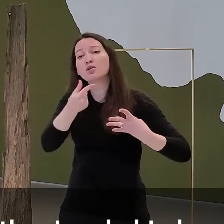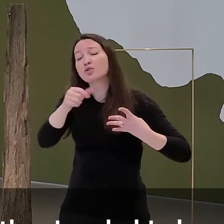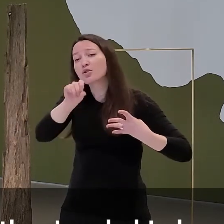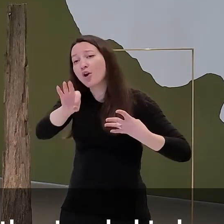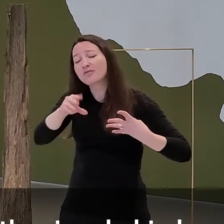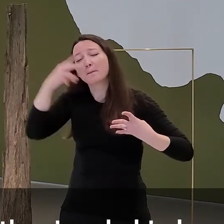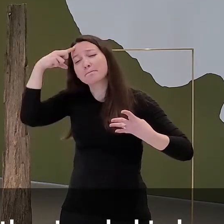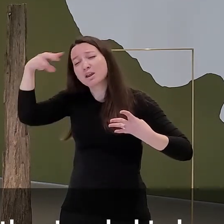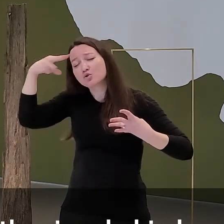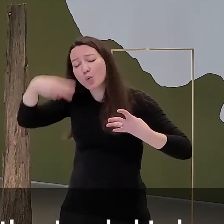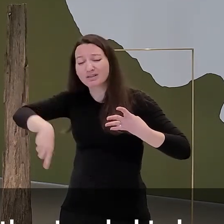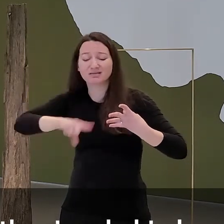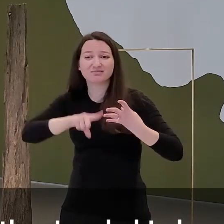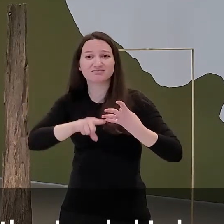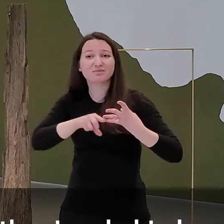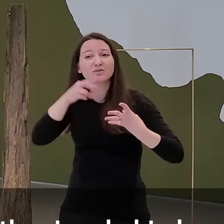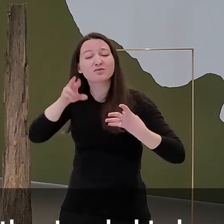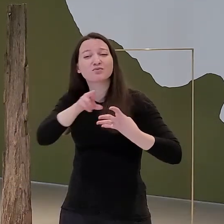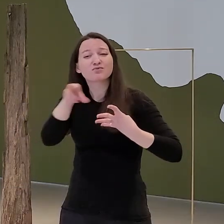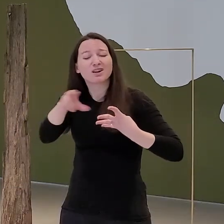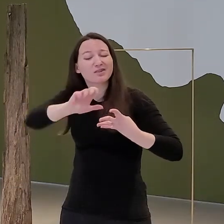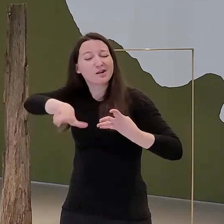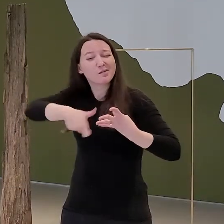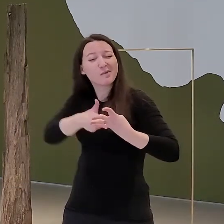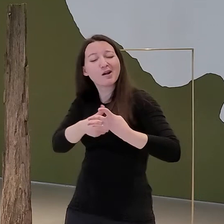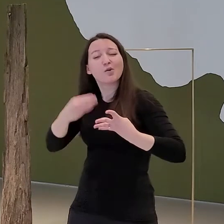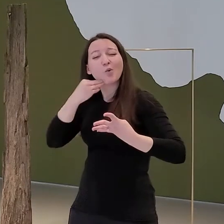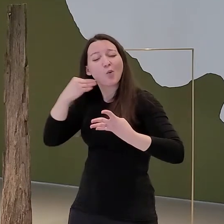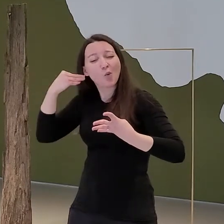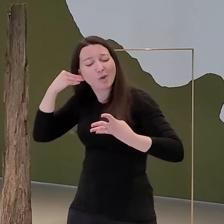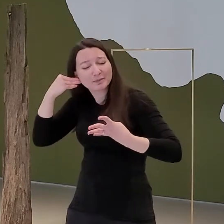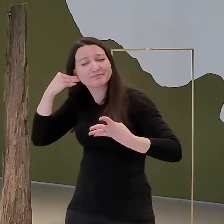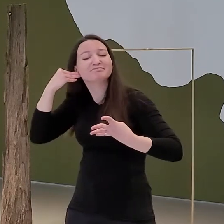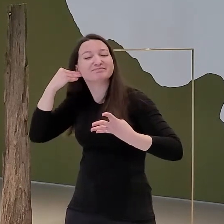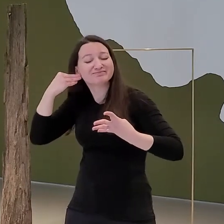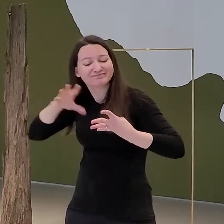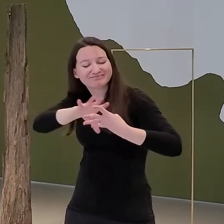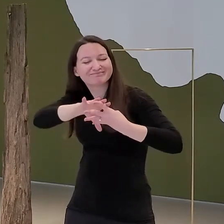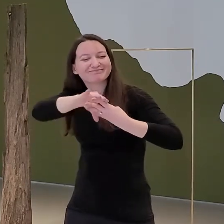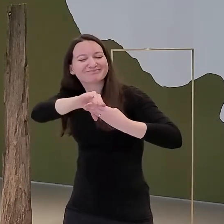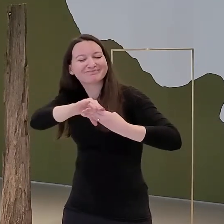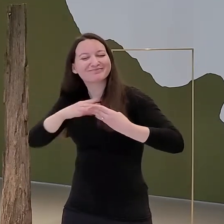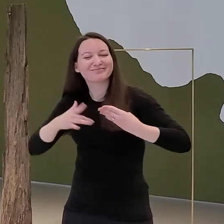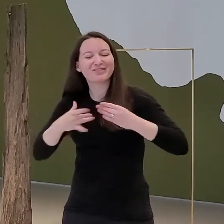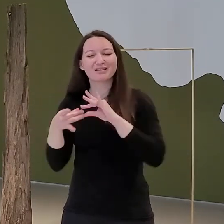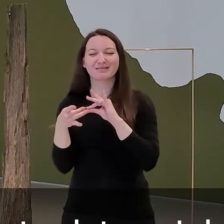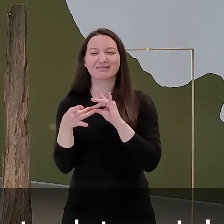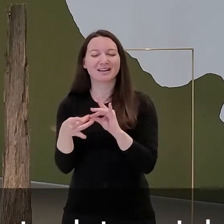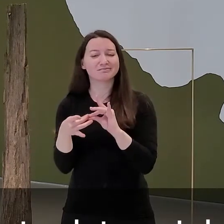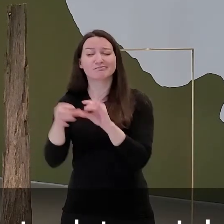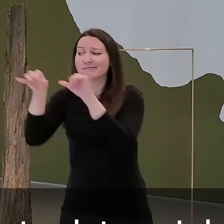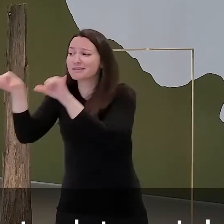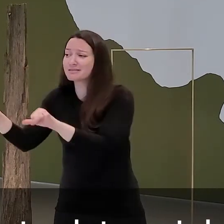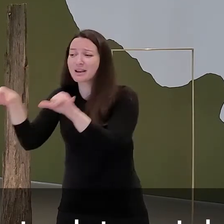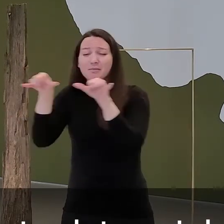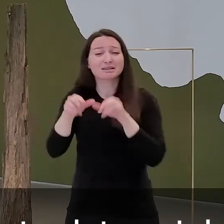home, are connected just as we humans are connected. The artist also uses